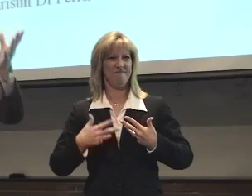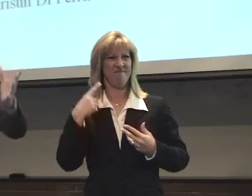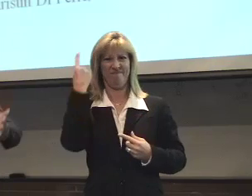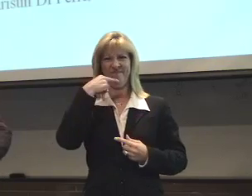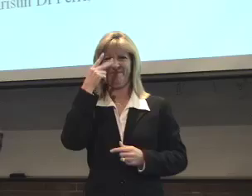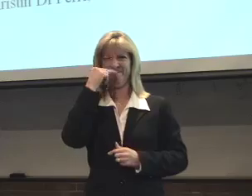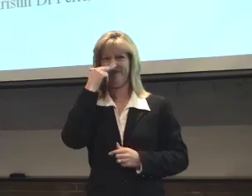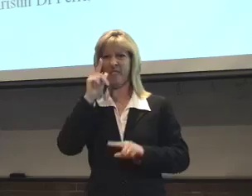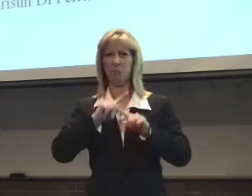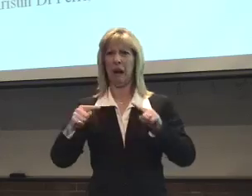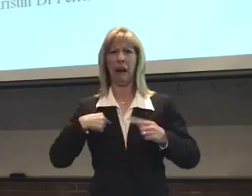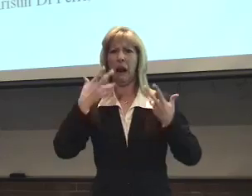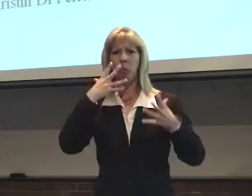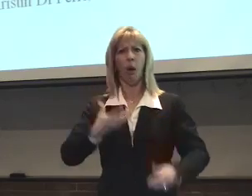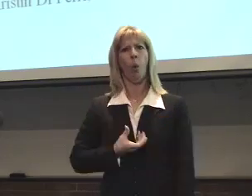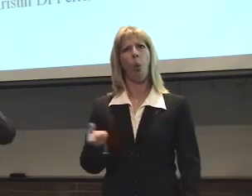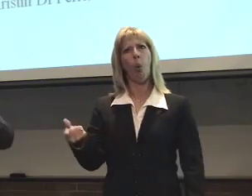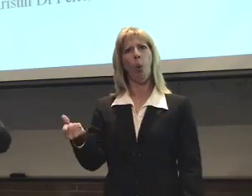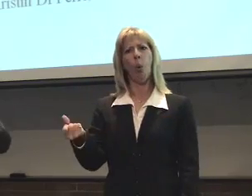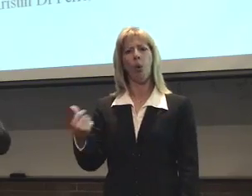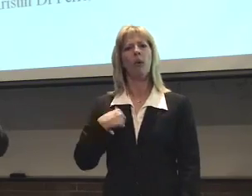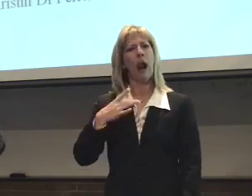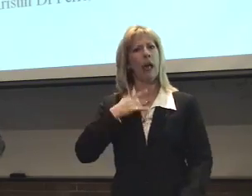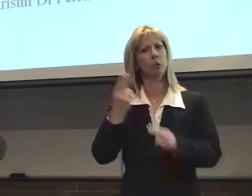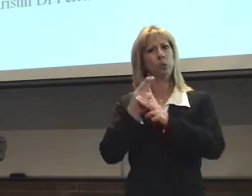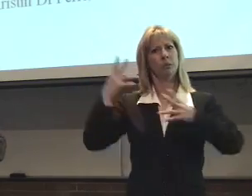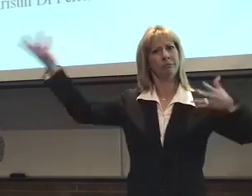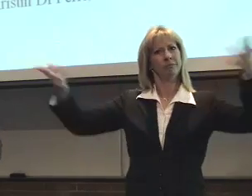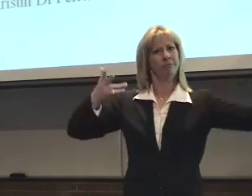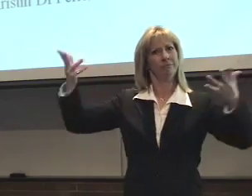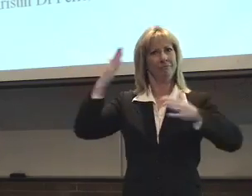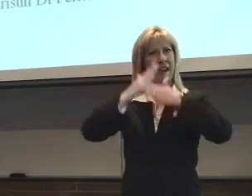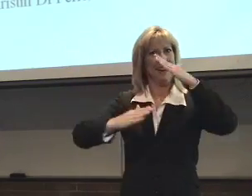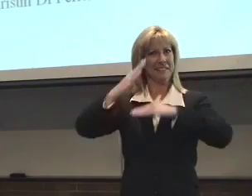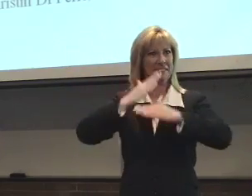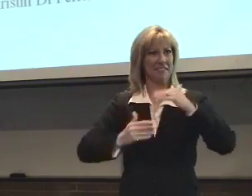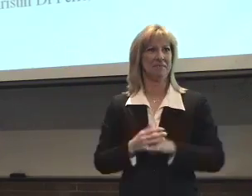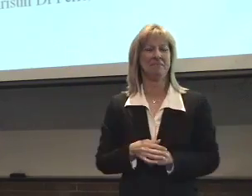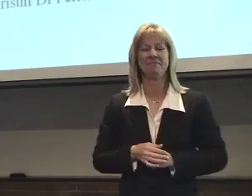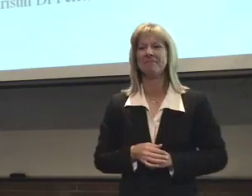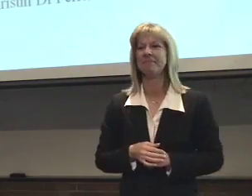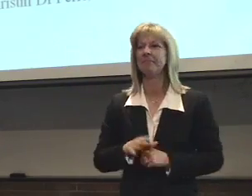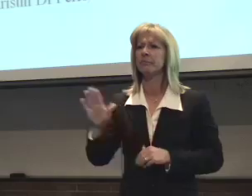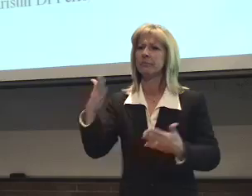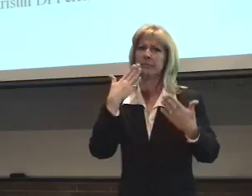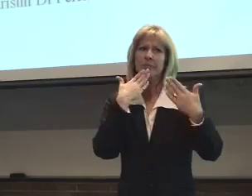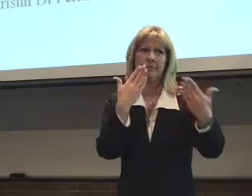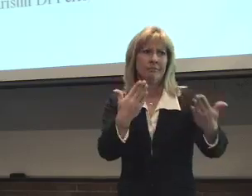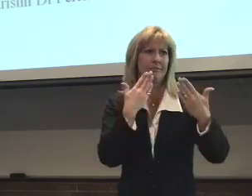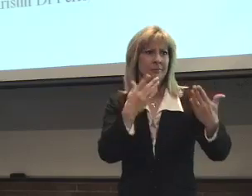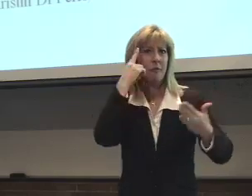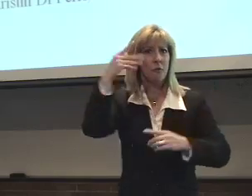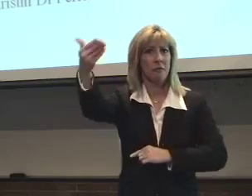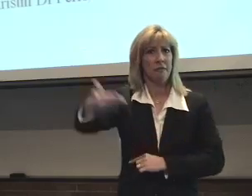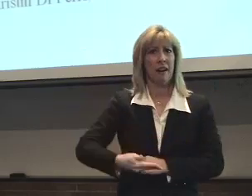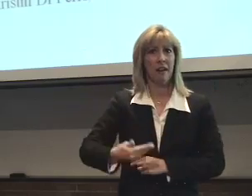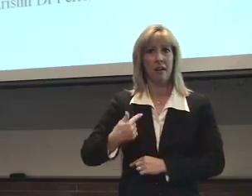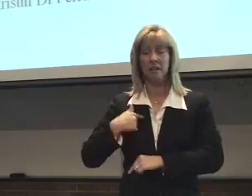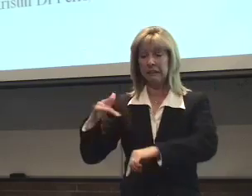because I tend to use my hands too. I want to thank you for inviting me here. I've never been to Alberta. I've been to Canada certainly before, but